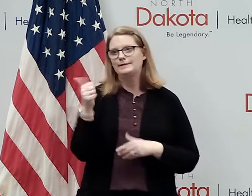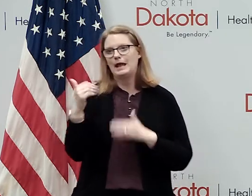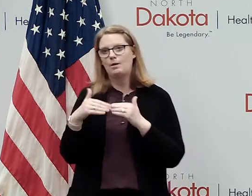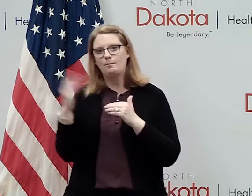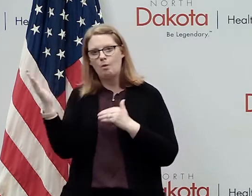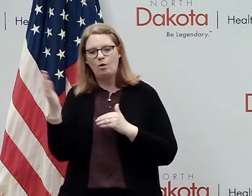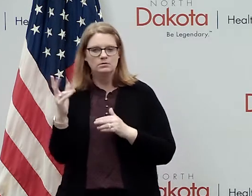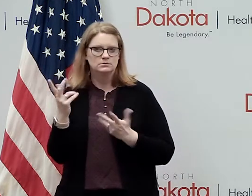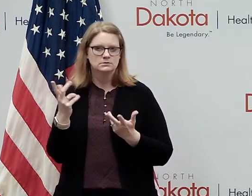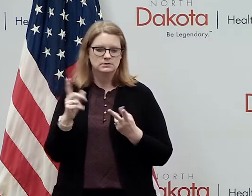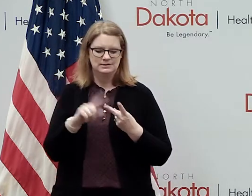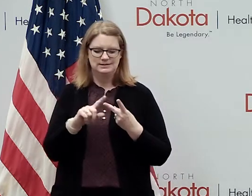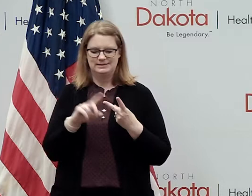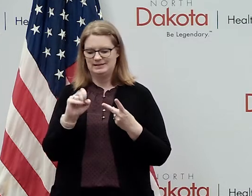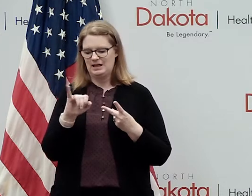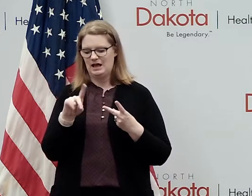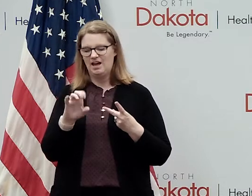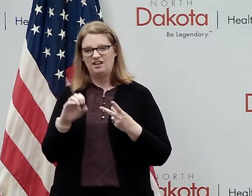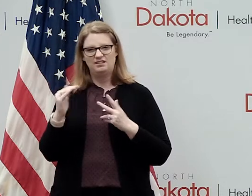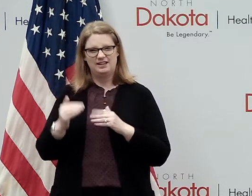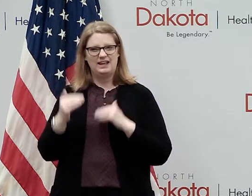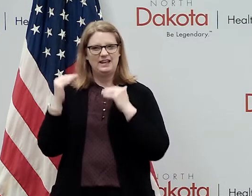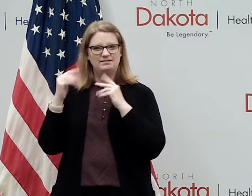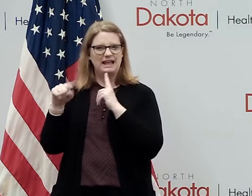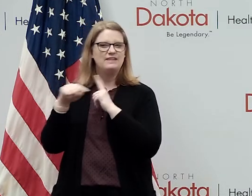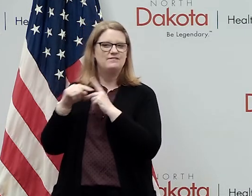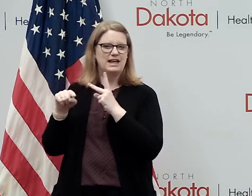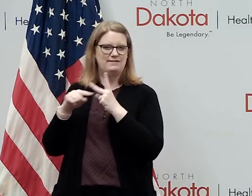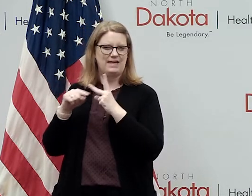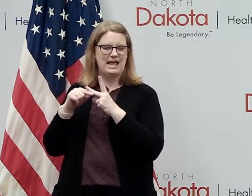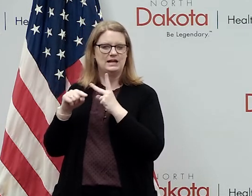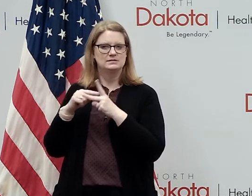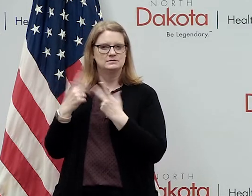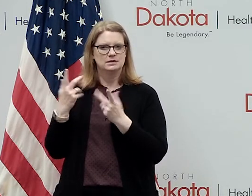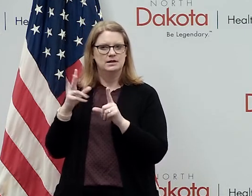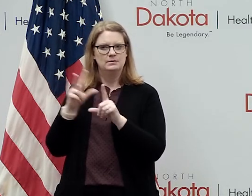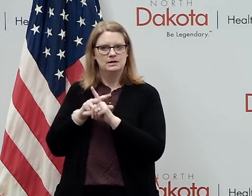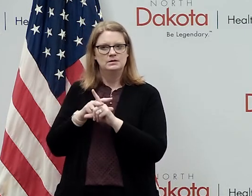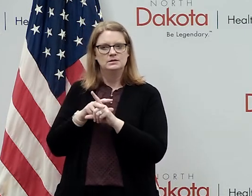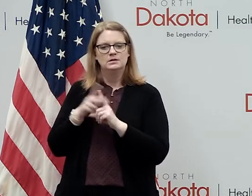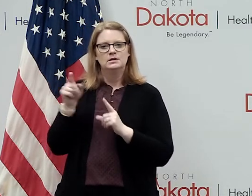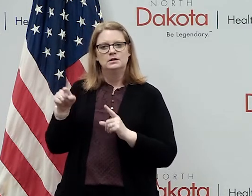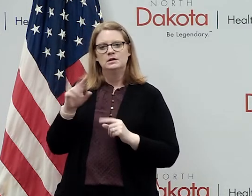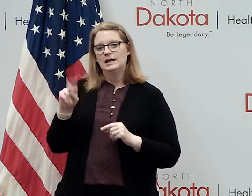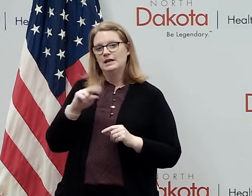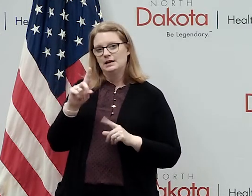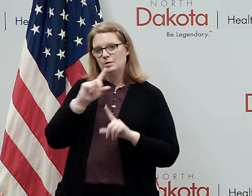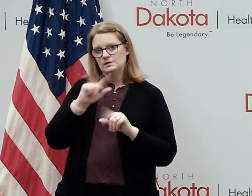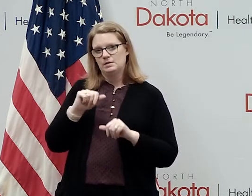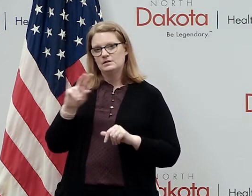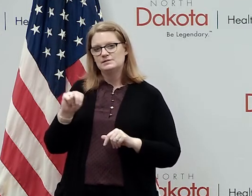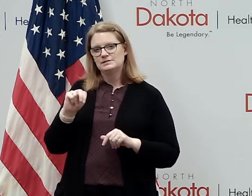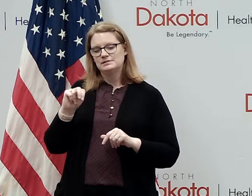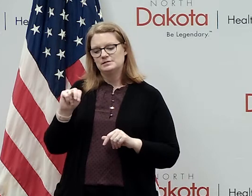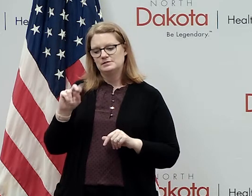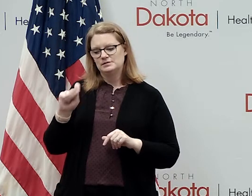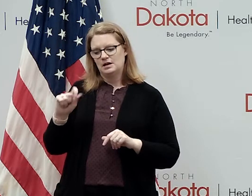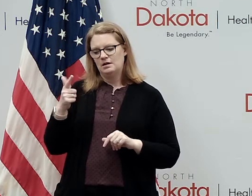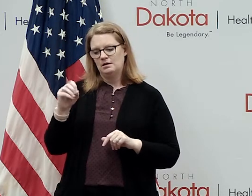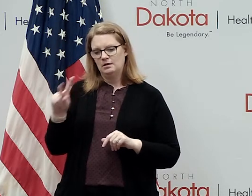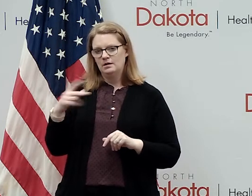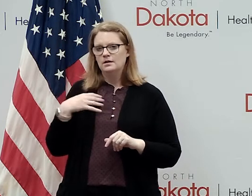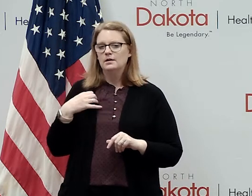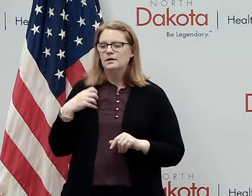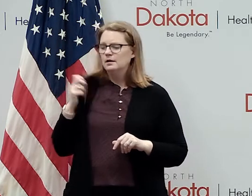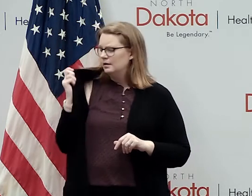check out the EIDL and EIDL advance. Applications for EIDL funding can be found at ndresponse.gov under the business and